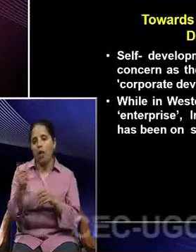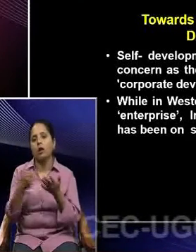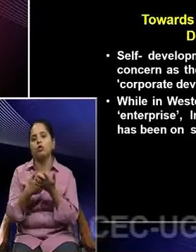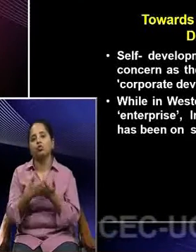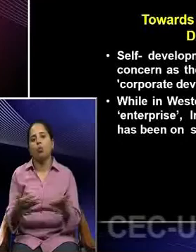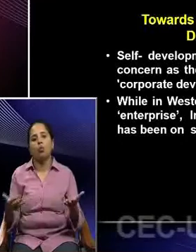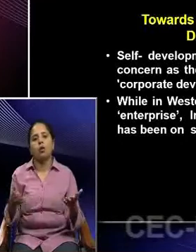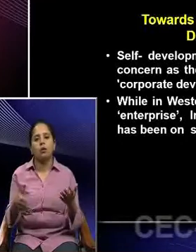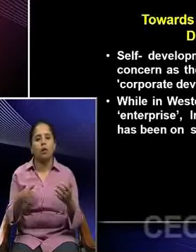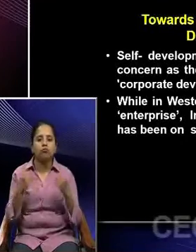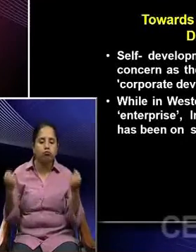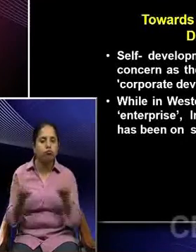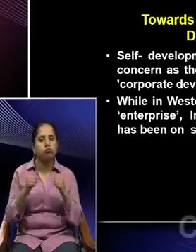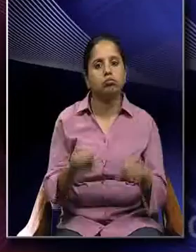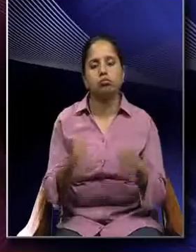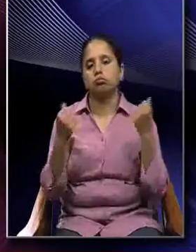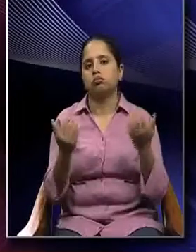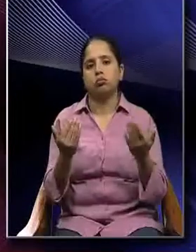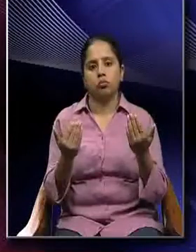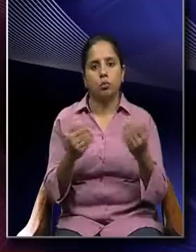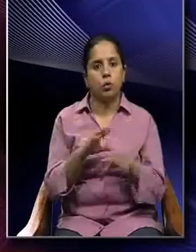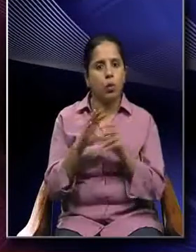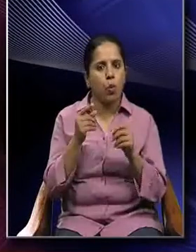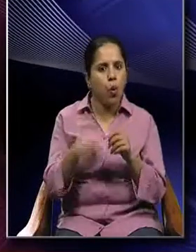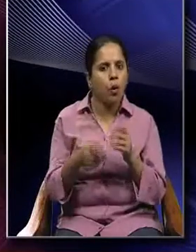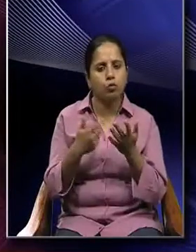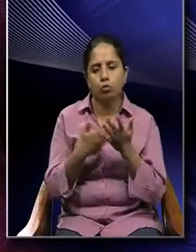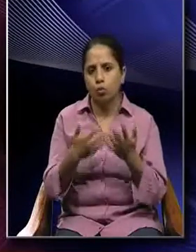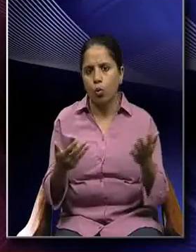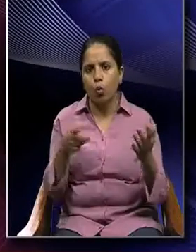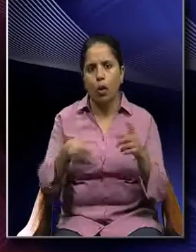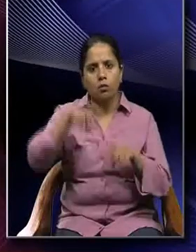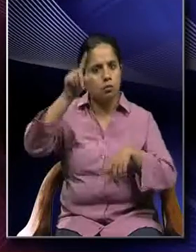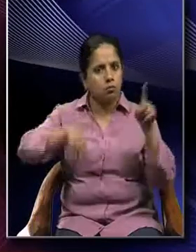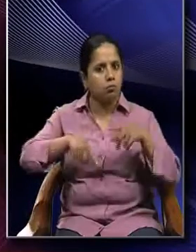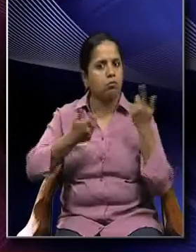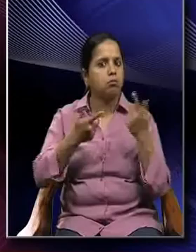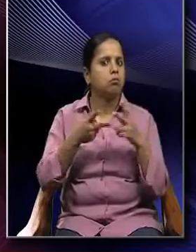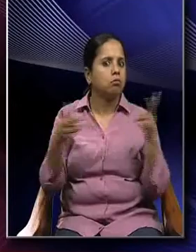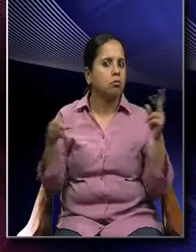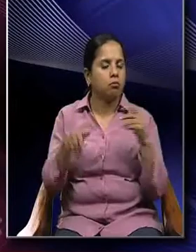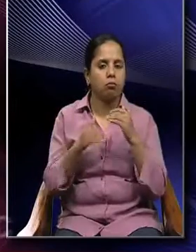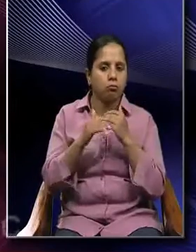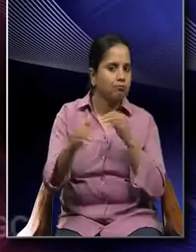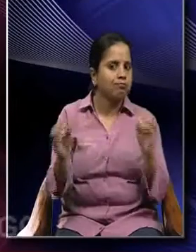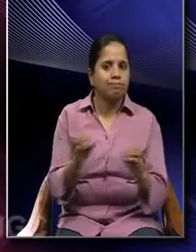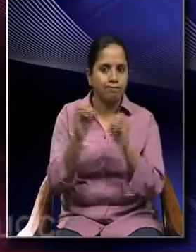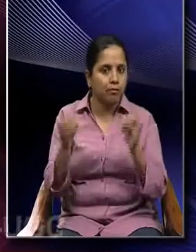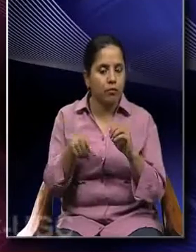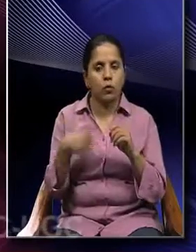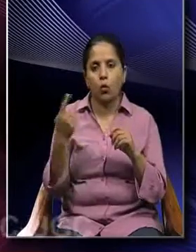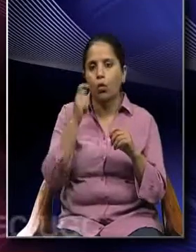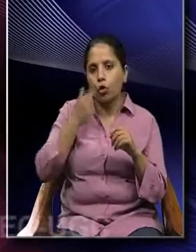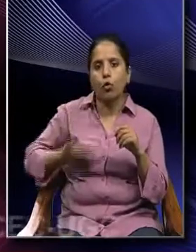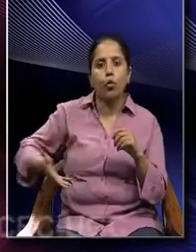active. All other sources, they are static in nature, they are not dynamic. It is only the human being which is going to